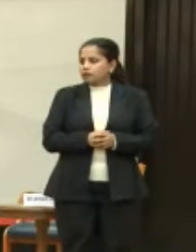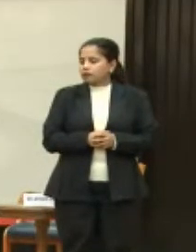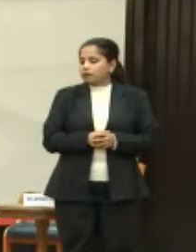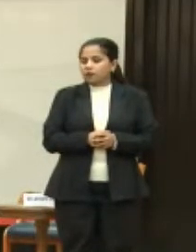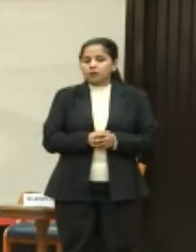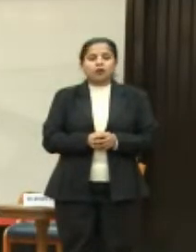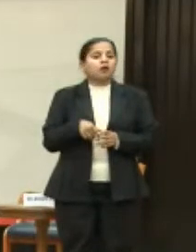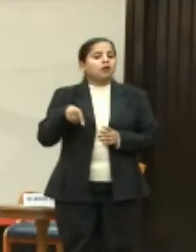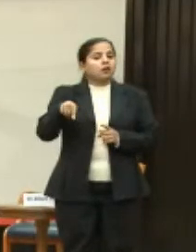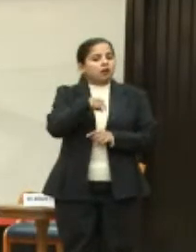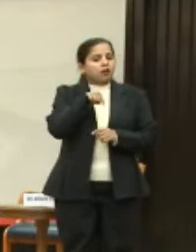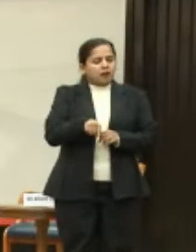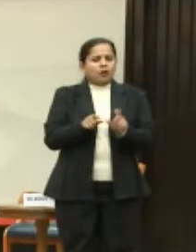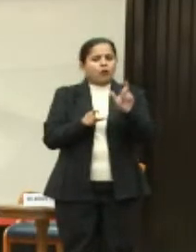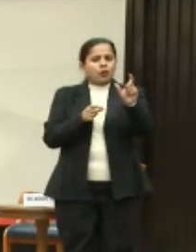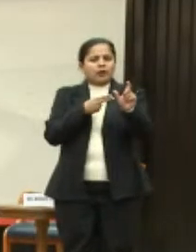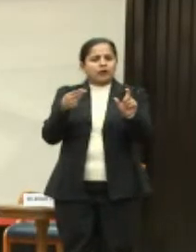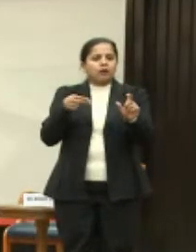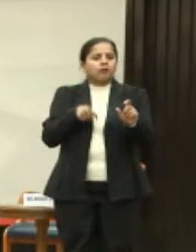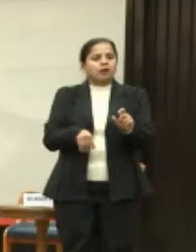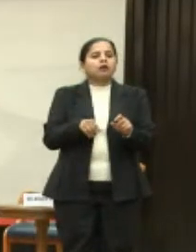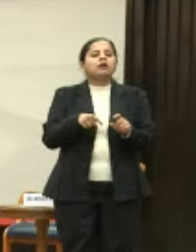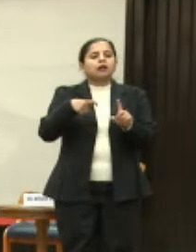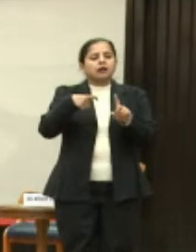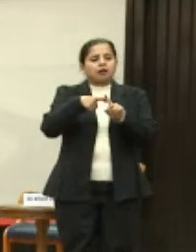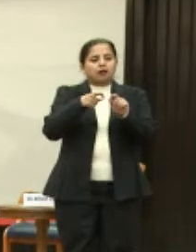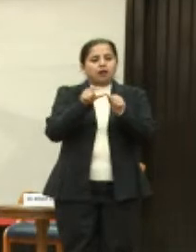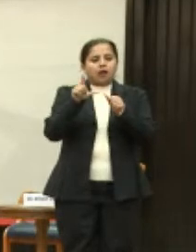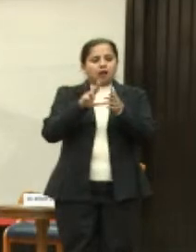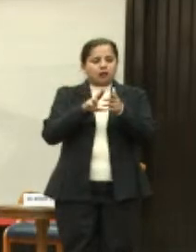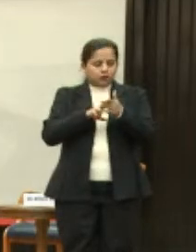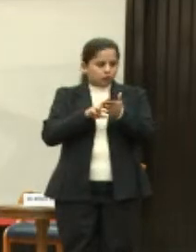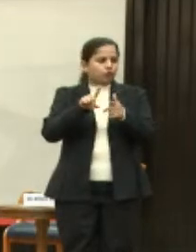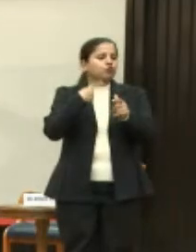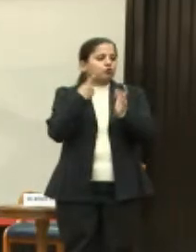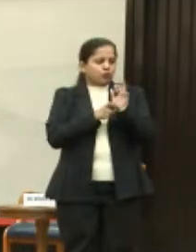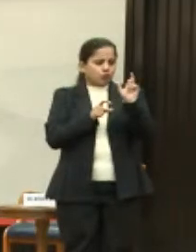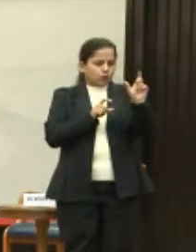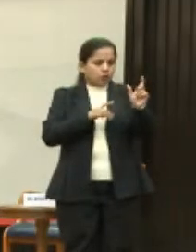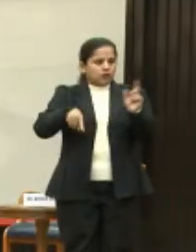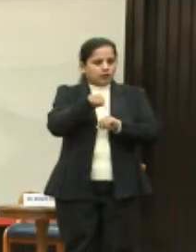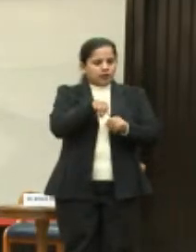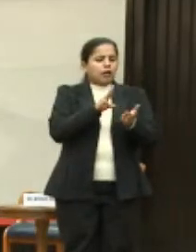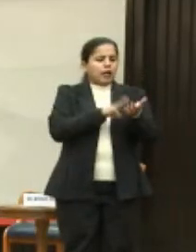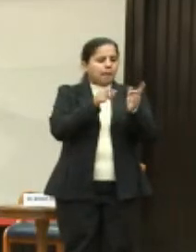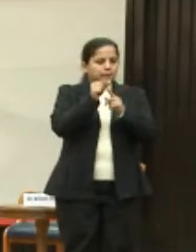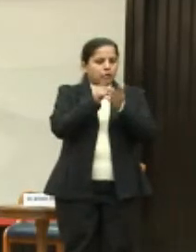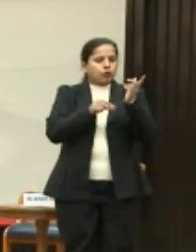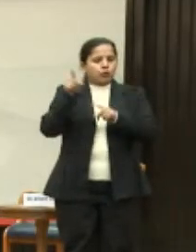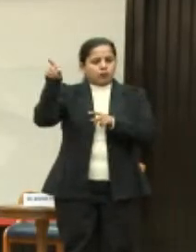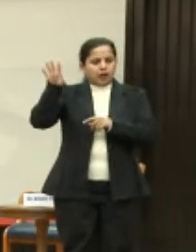There's a fort called Kalinjar. It still exists. It's sort of border between MP and UP.